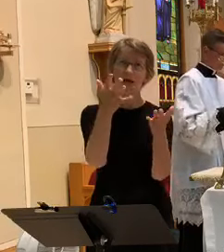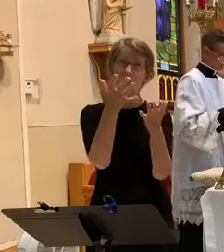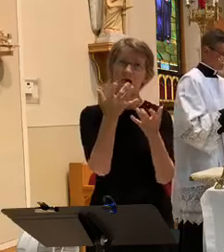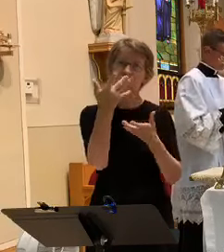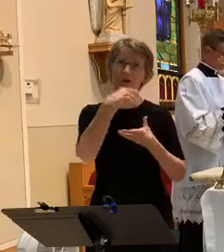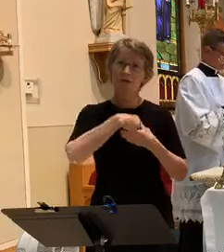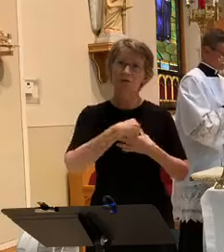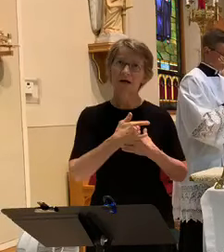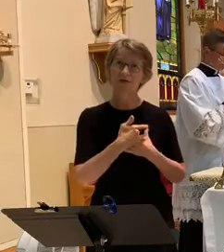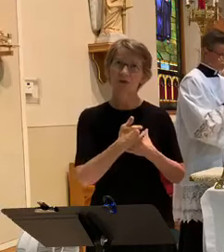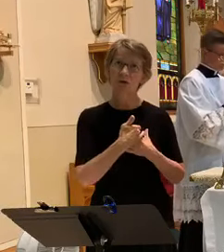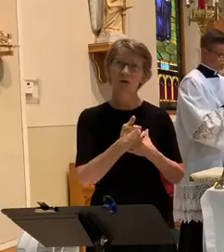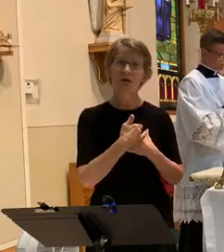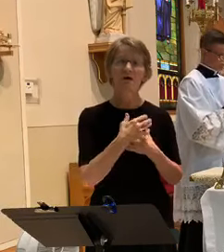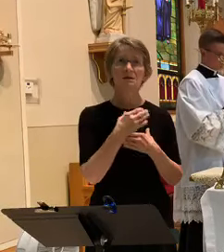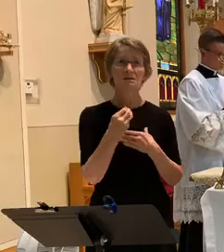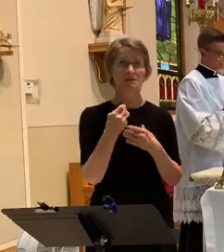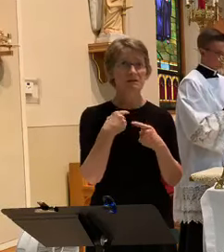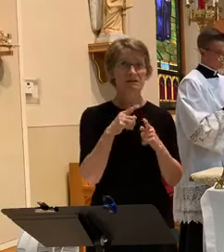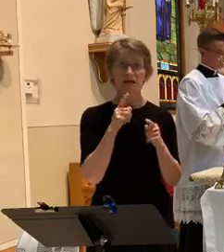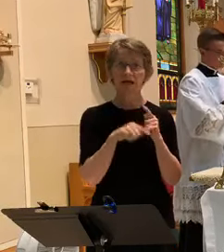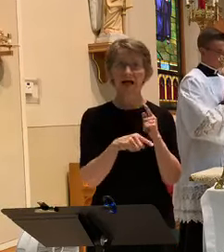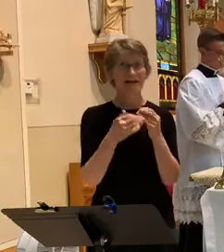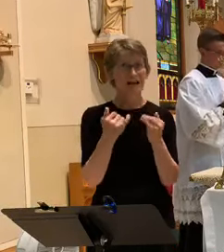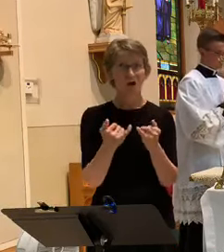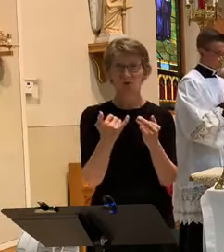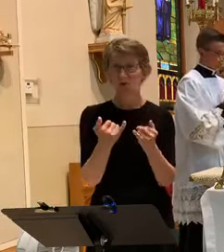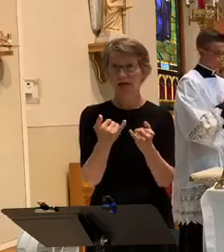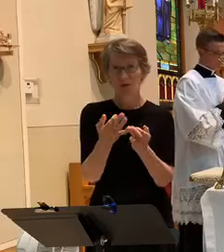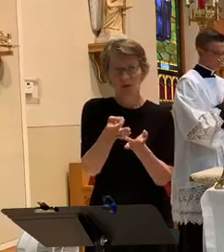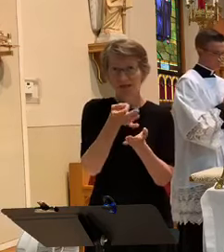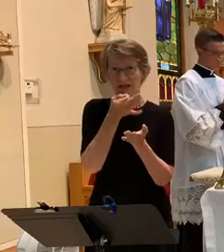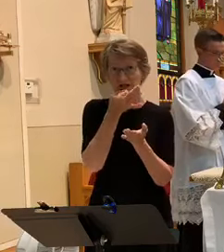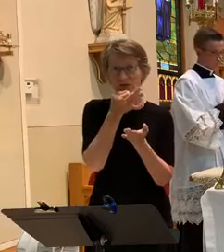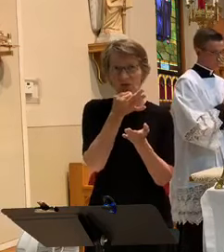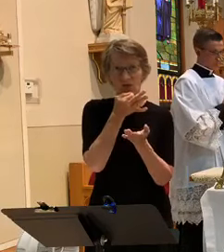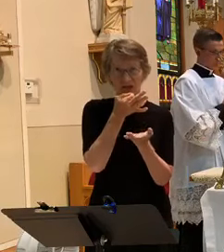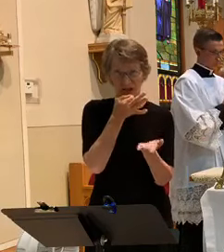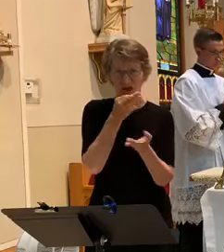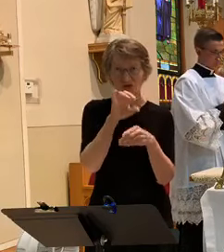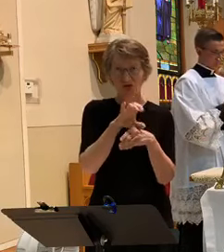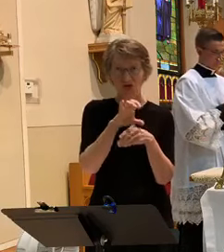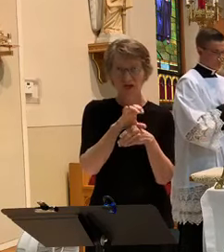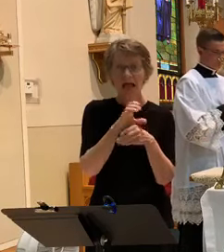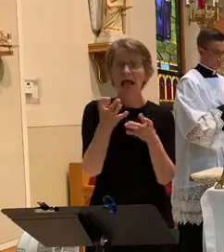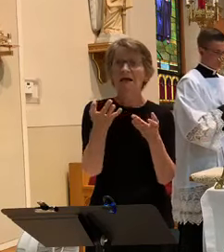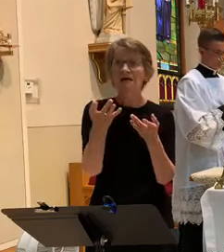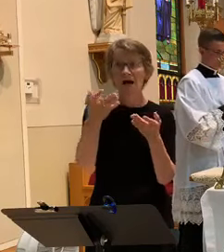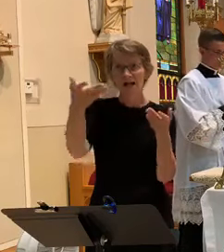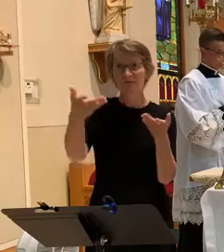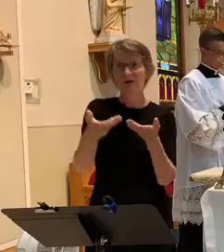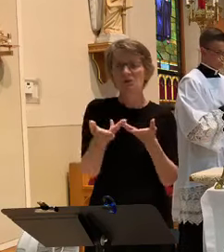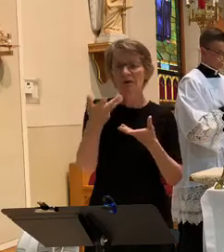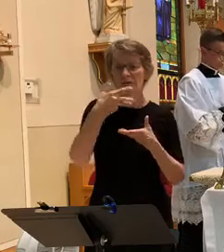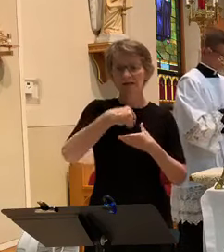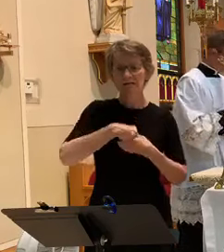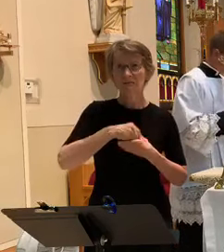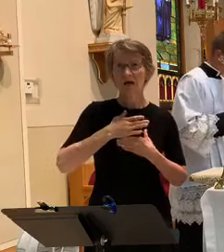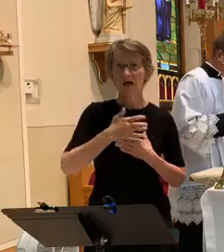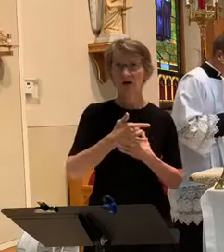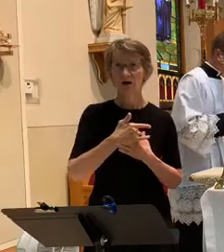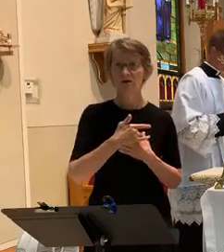my soul. Since I cannot now receive you sacramentally, come at least spiritually into